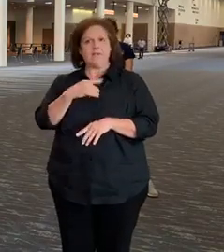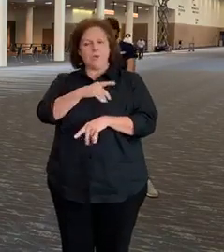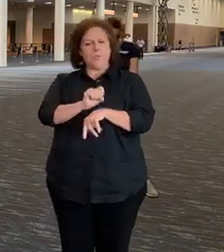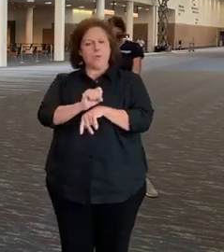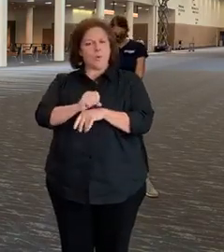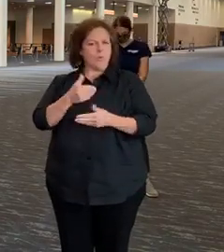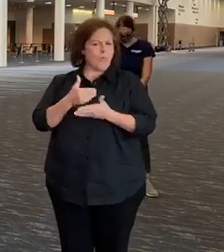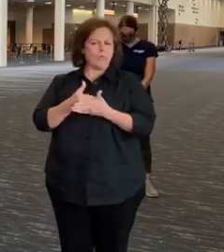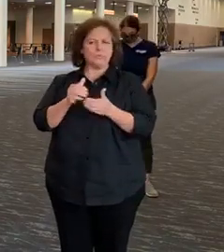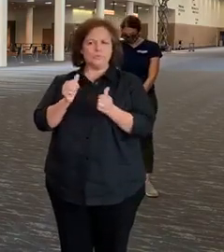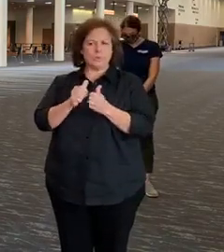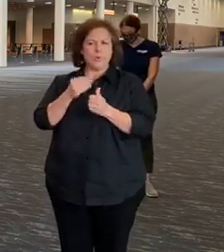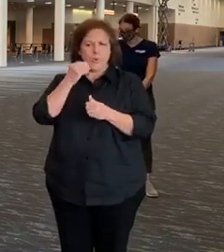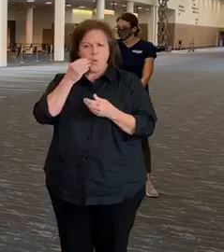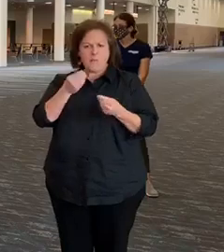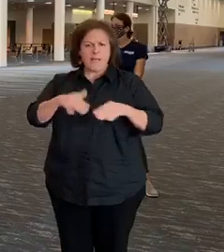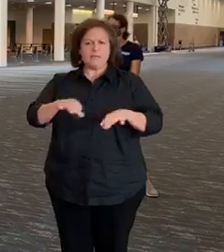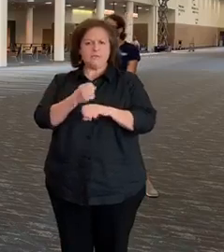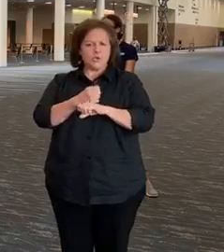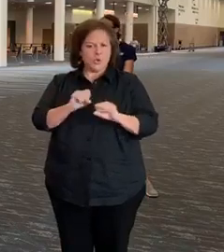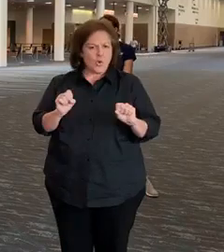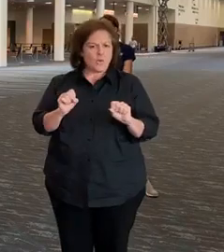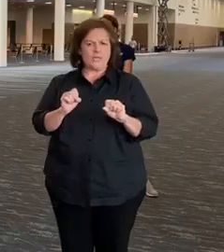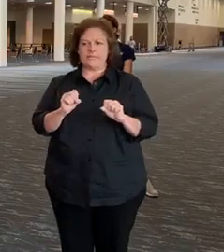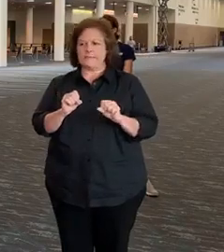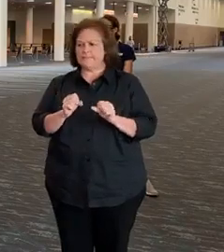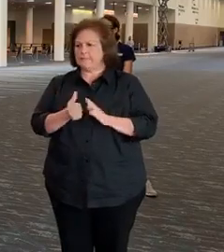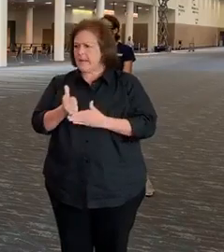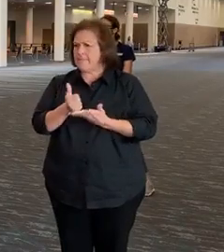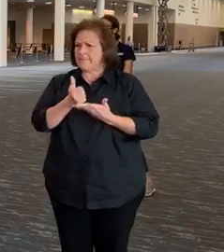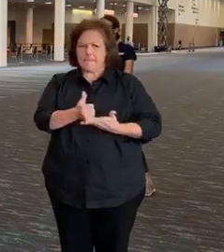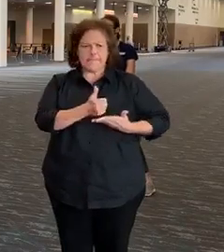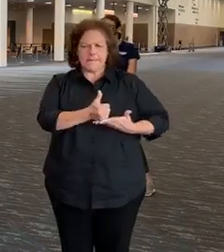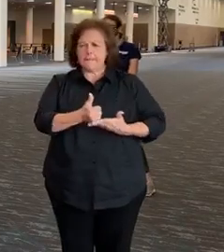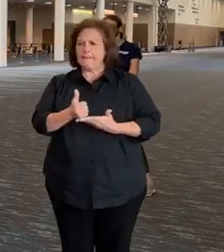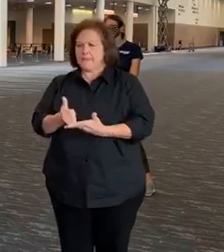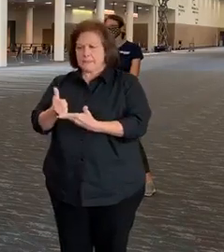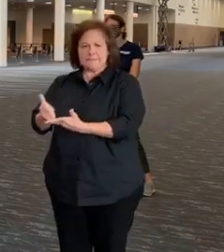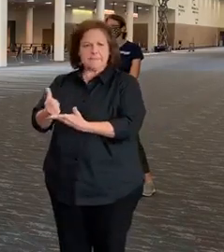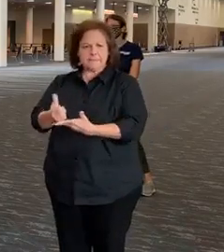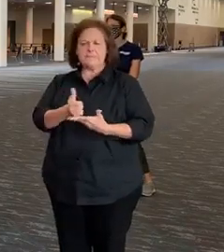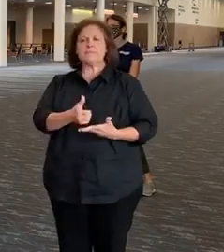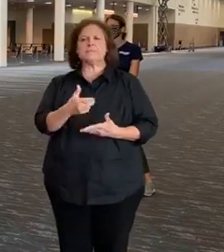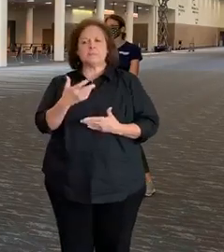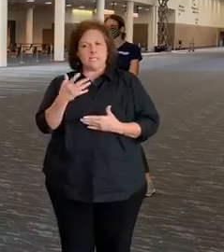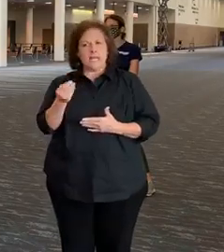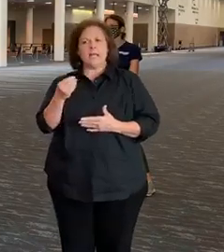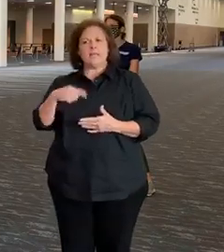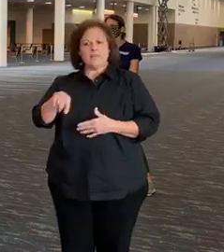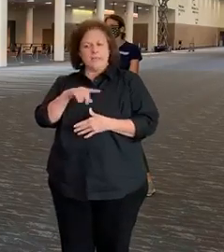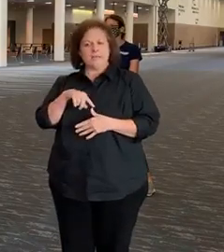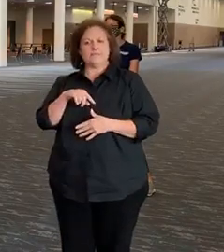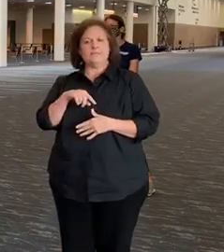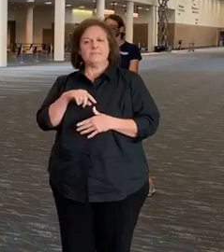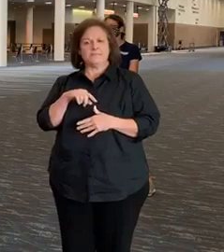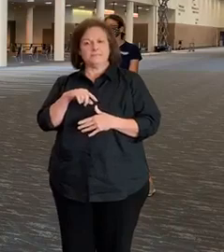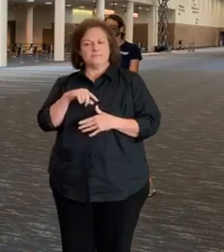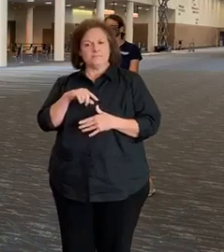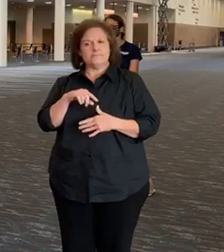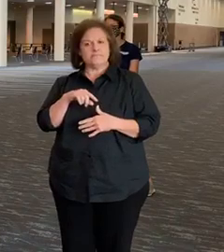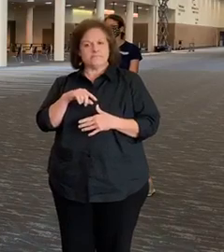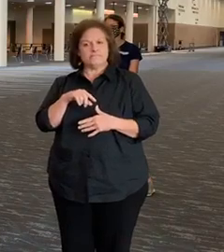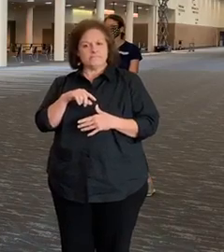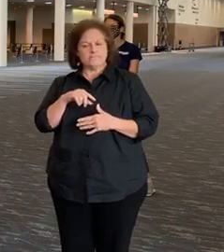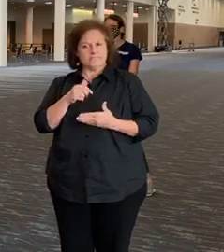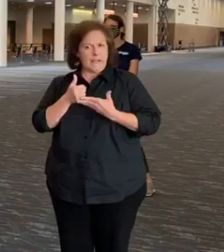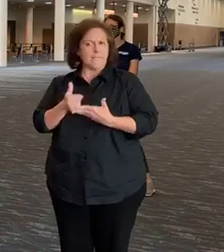Homeland Security on the ground with resources, and I just cannot overstate that need is such, it's a great